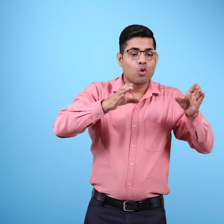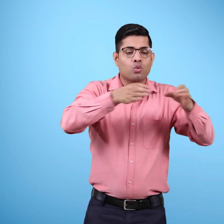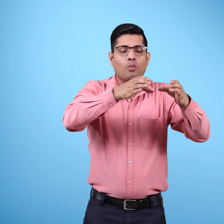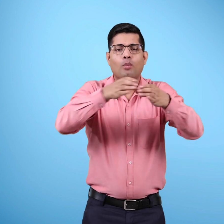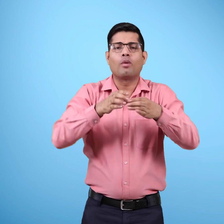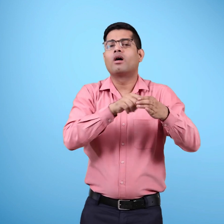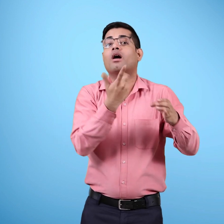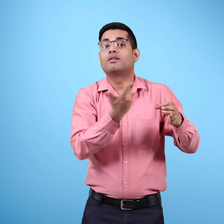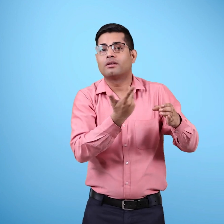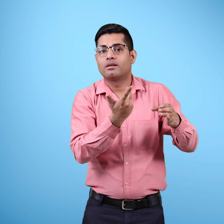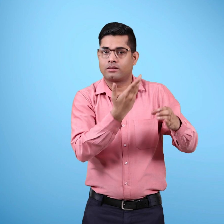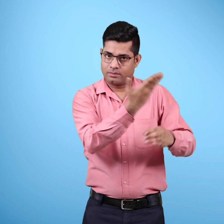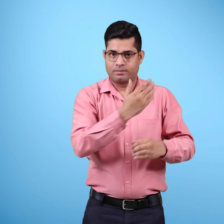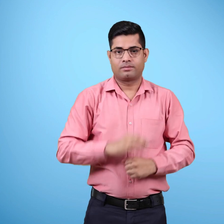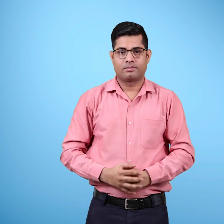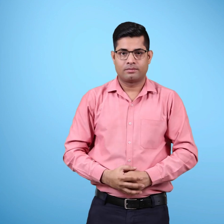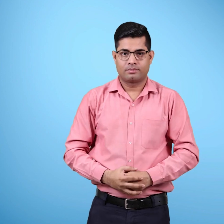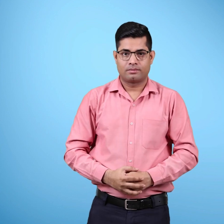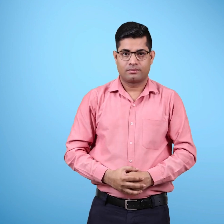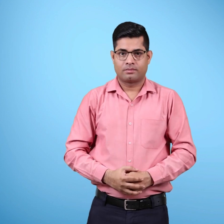higher up on the stem.